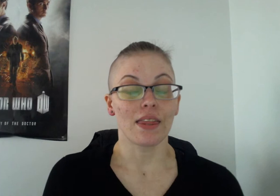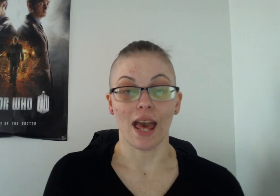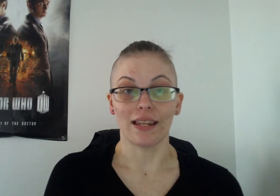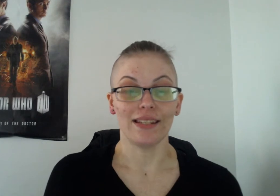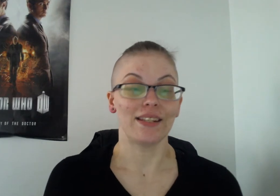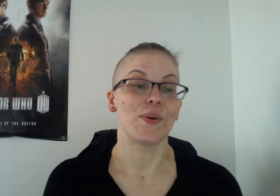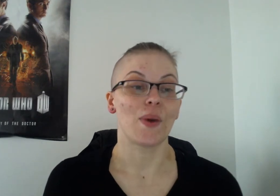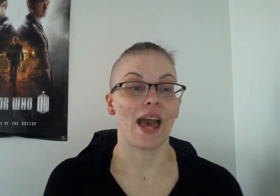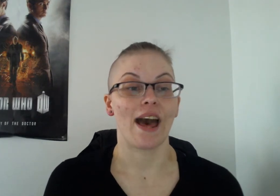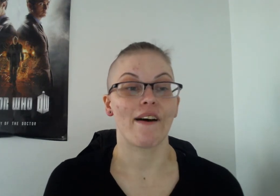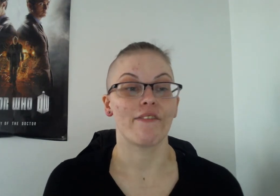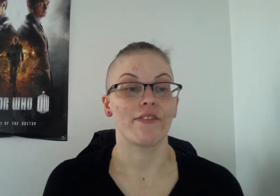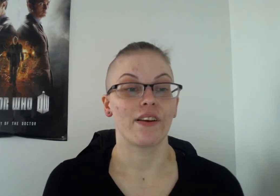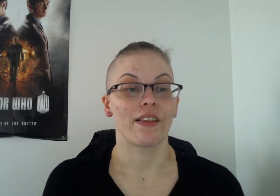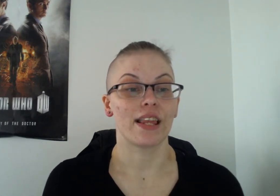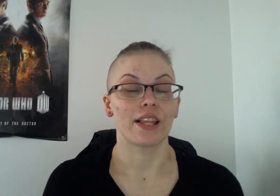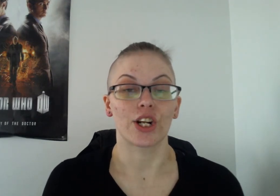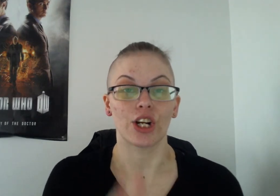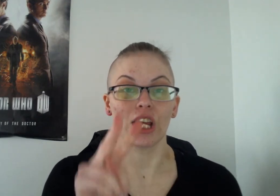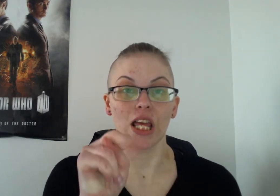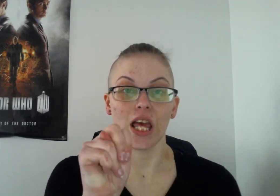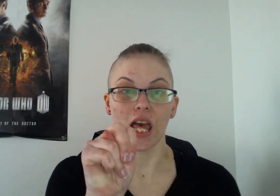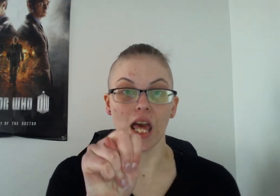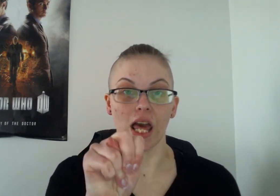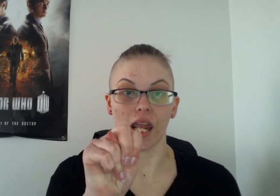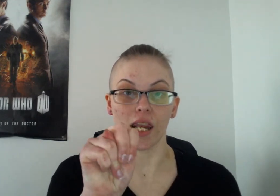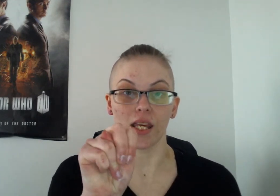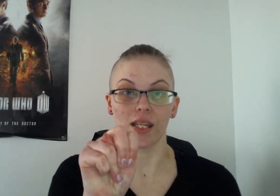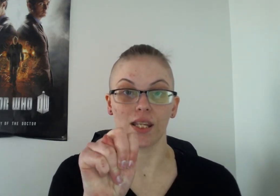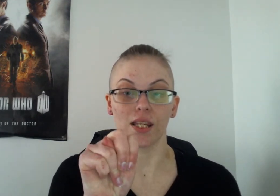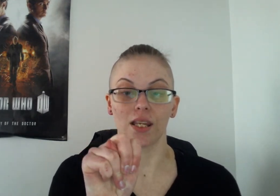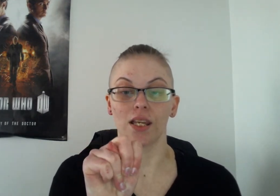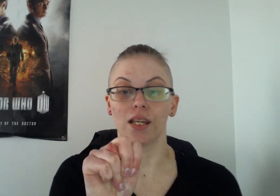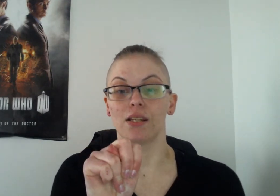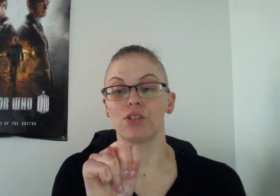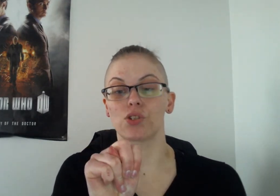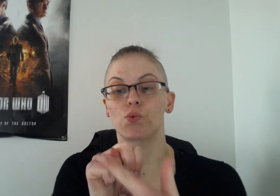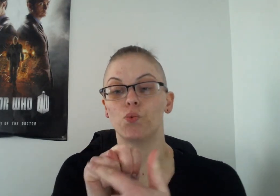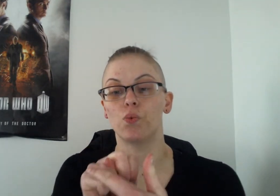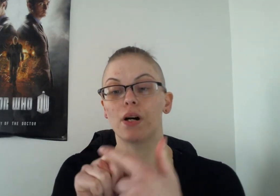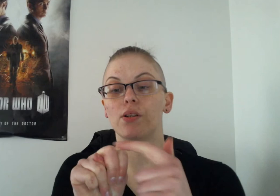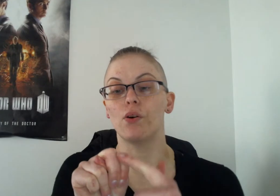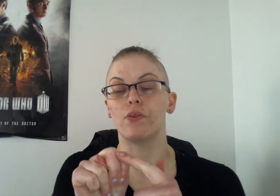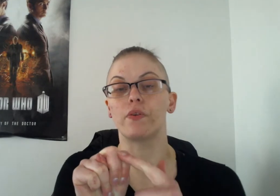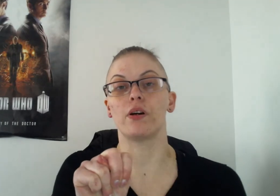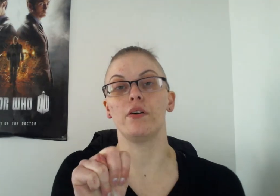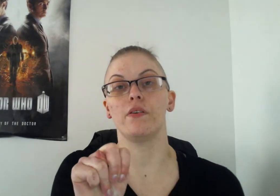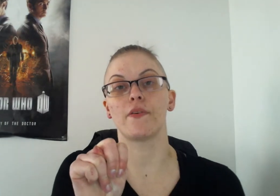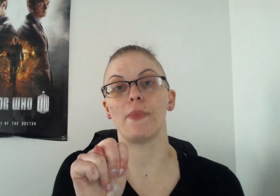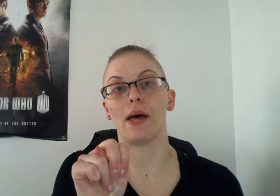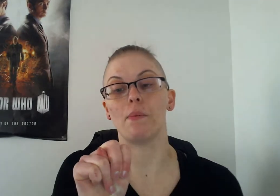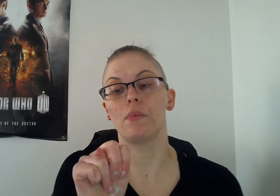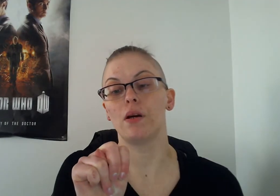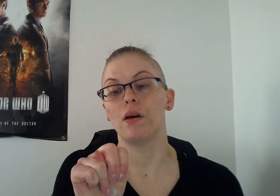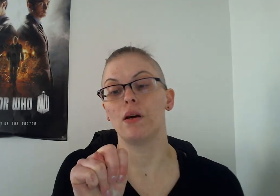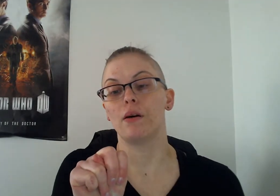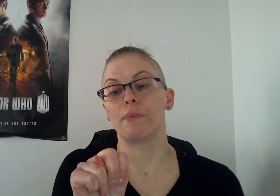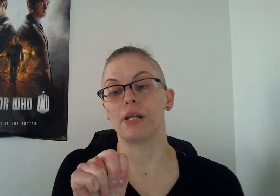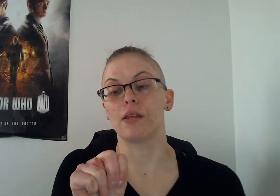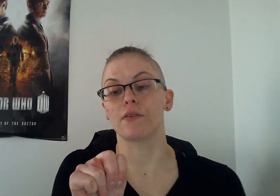Then we have the letter N. Just 1 over from M. Beneath the first